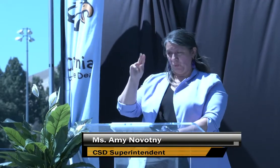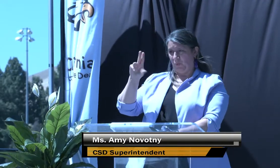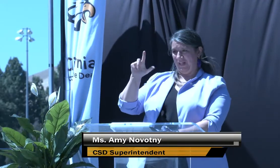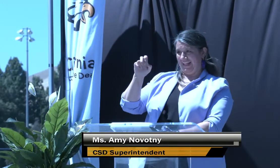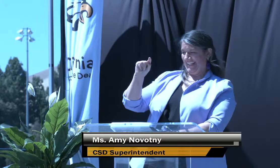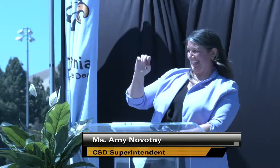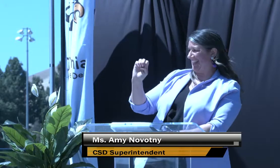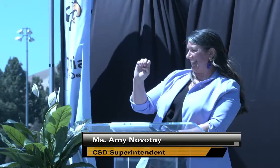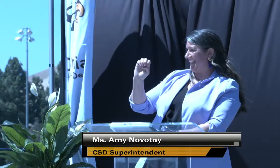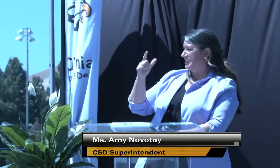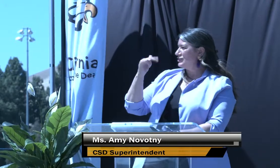Gina Wallet.